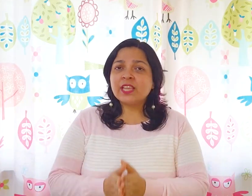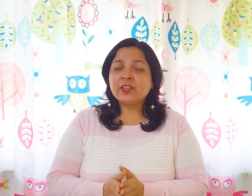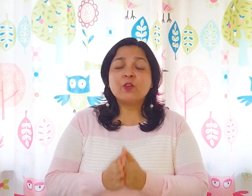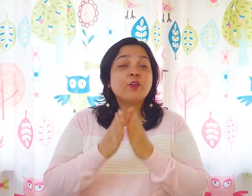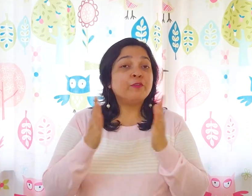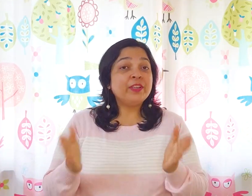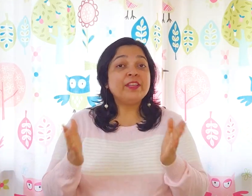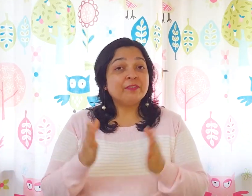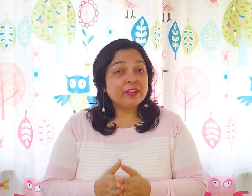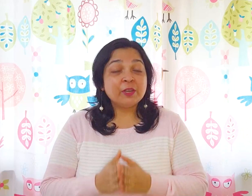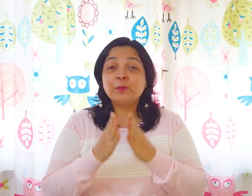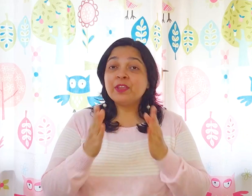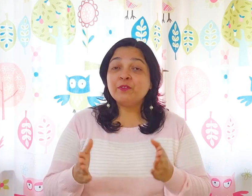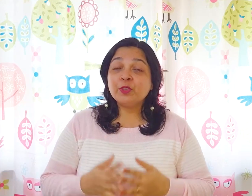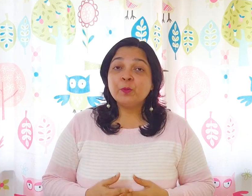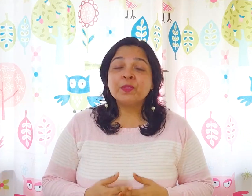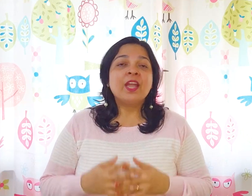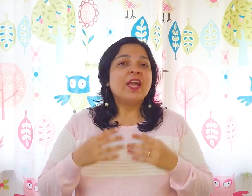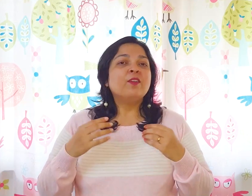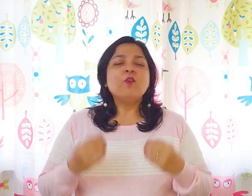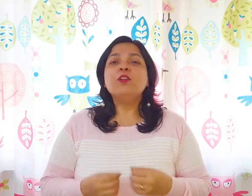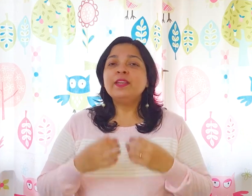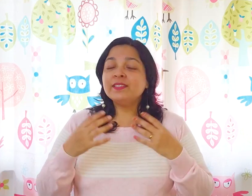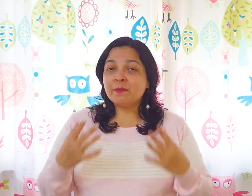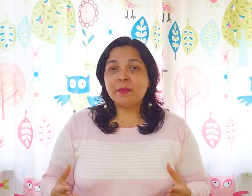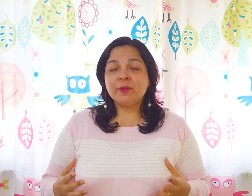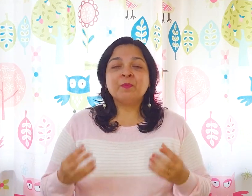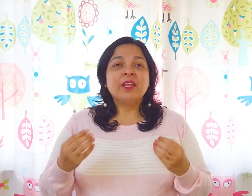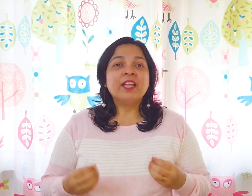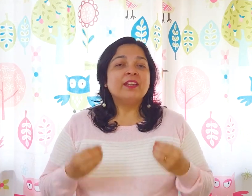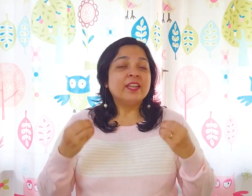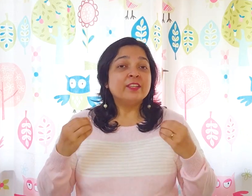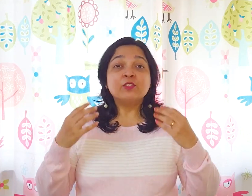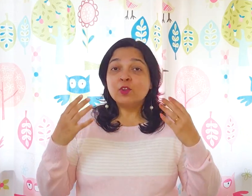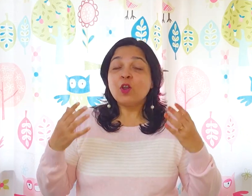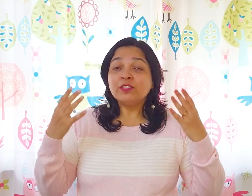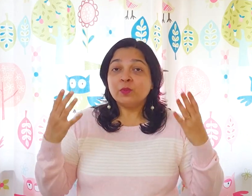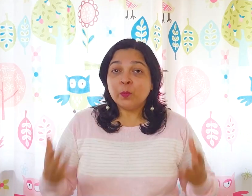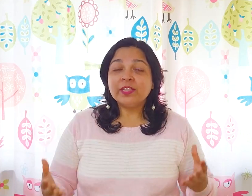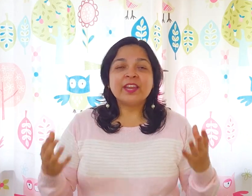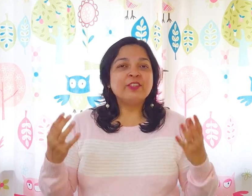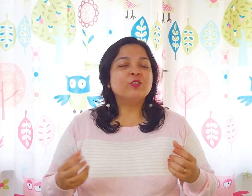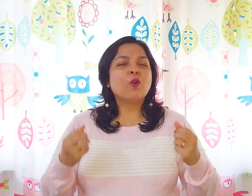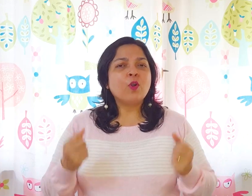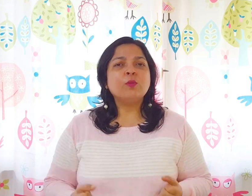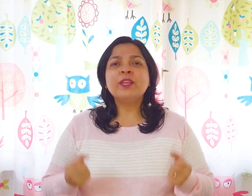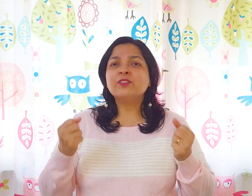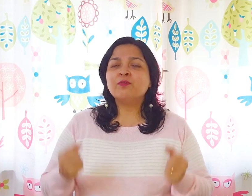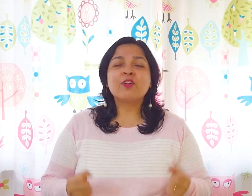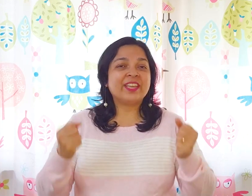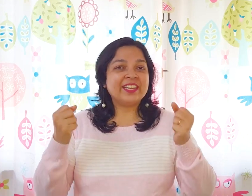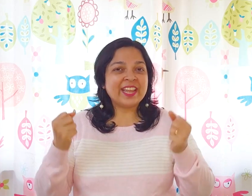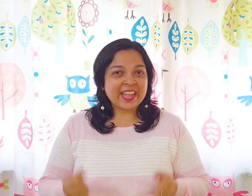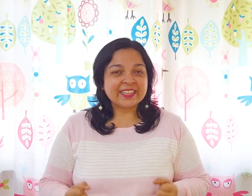you're sick, you're not feeling well. We'll pray for you. And always remember that it is God's will that we should